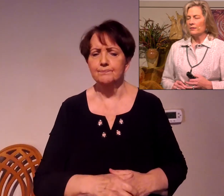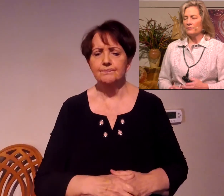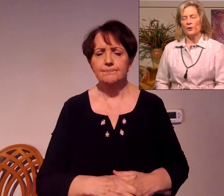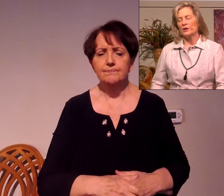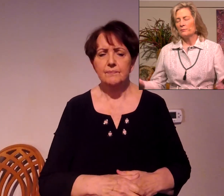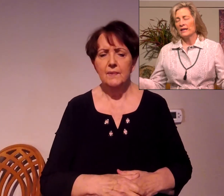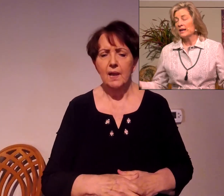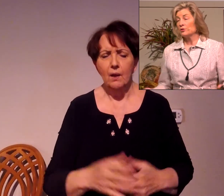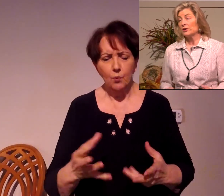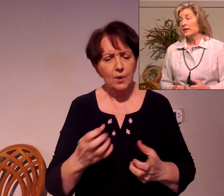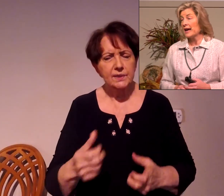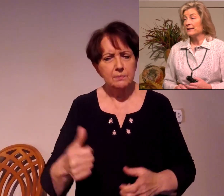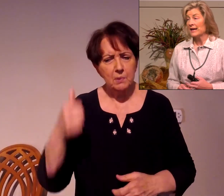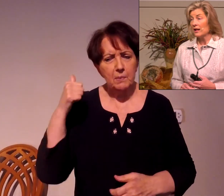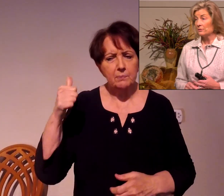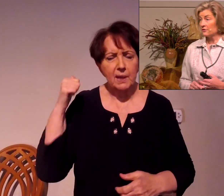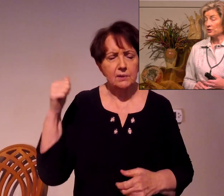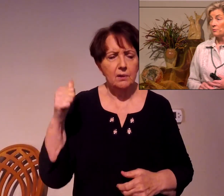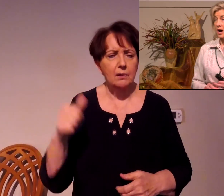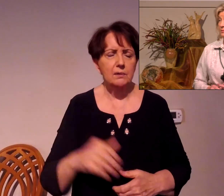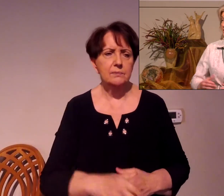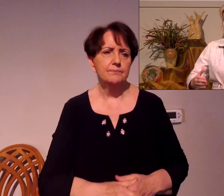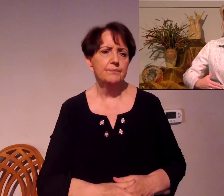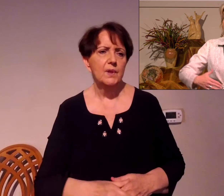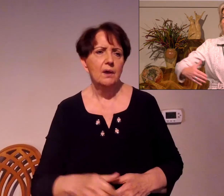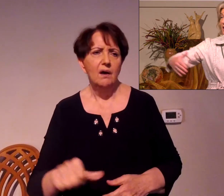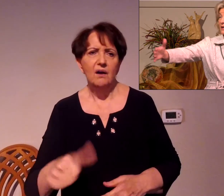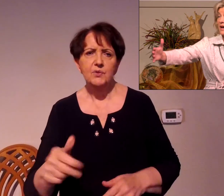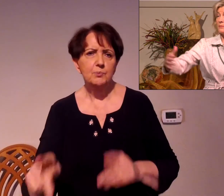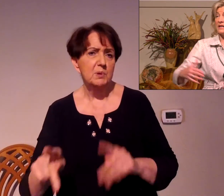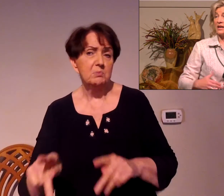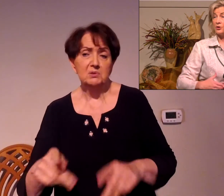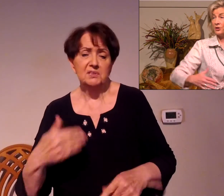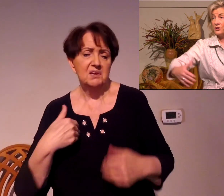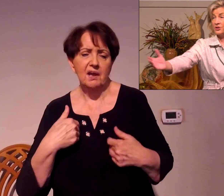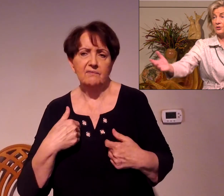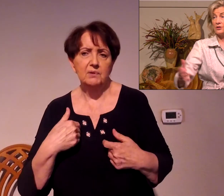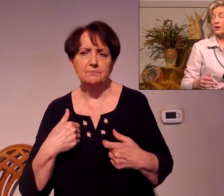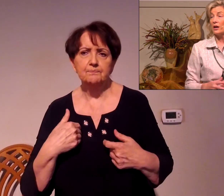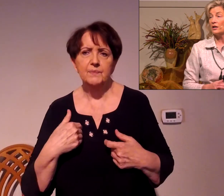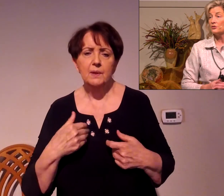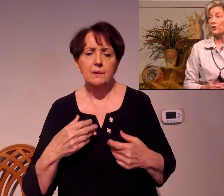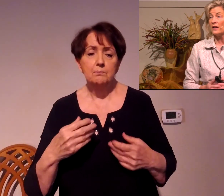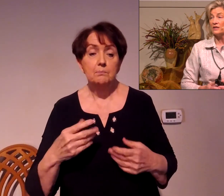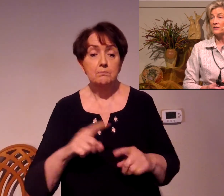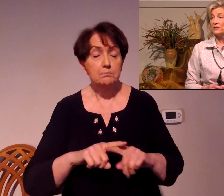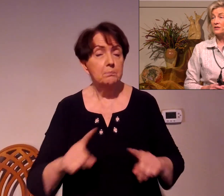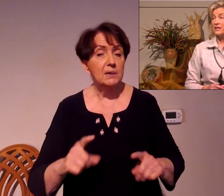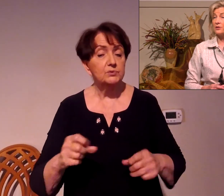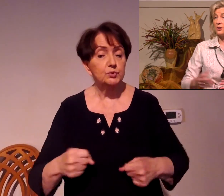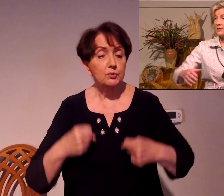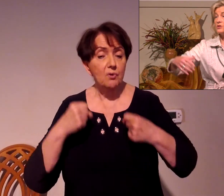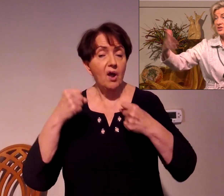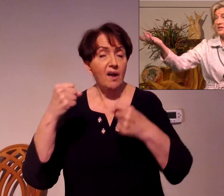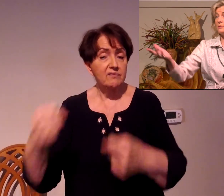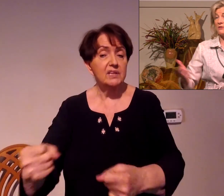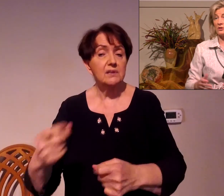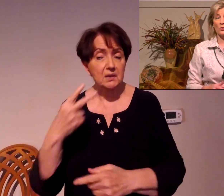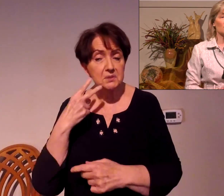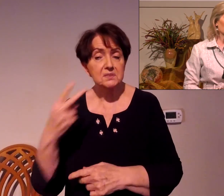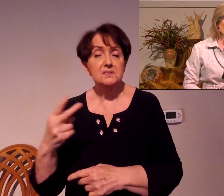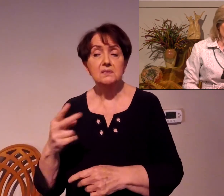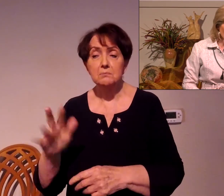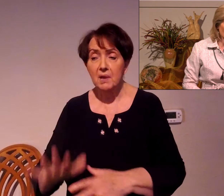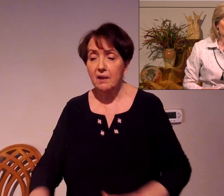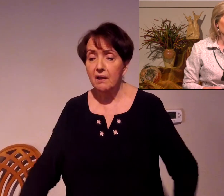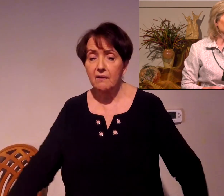and no one in my neighborhood had California poppies, but when I got out of my neighborhood and started driving to the center, I would see them